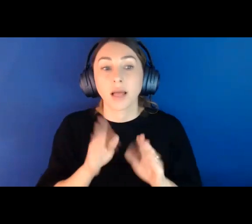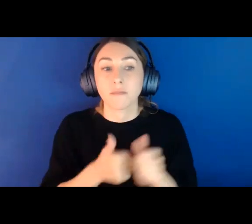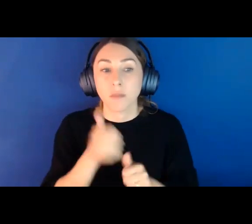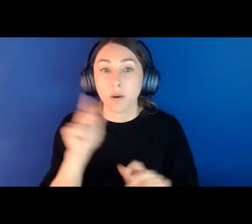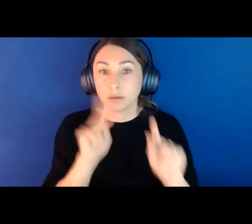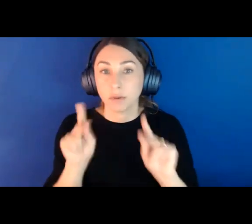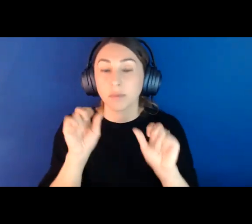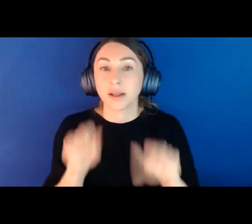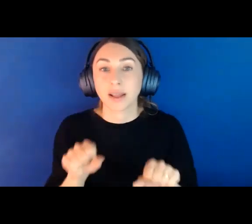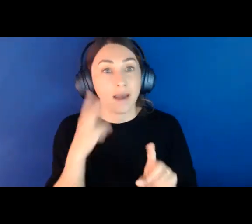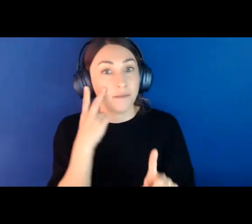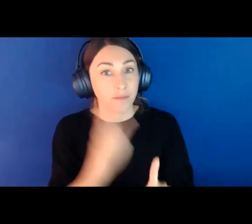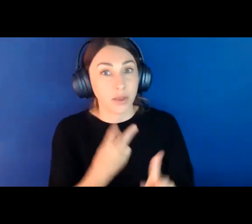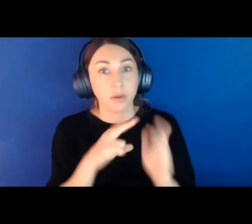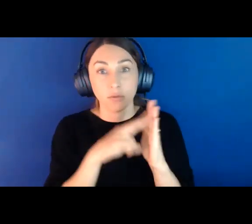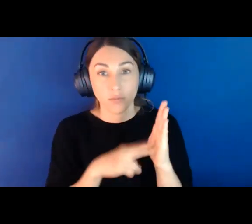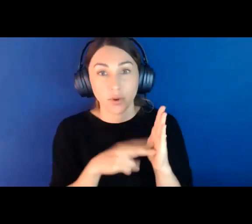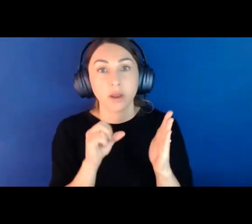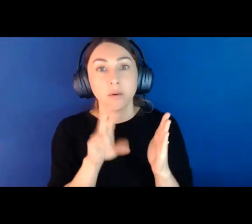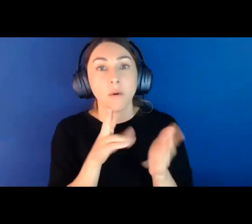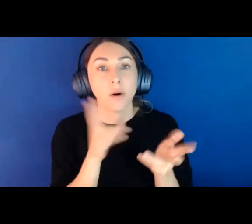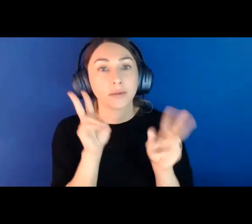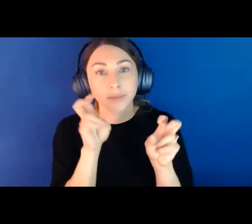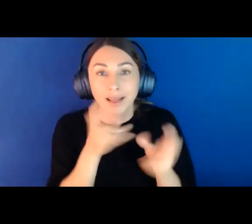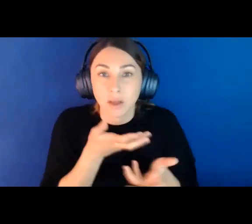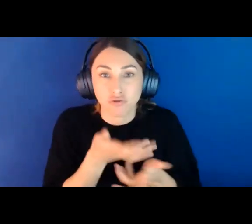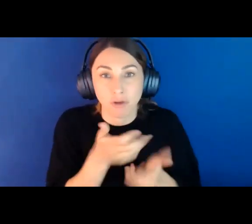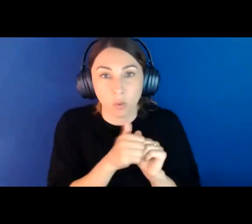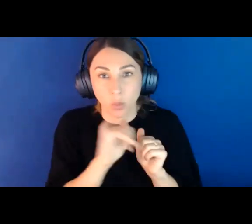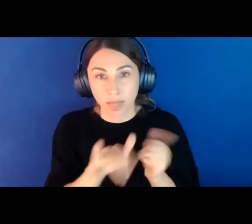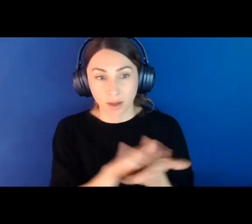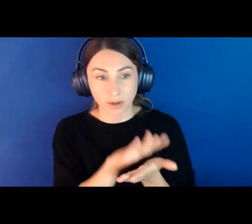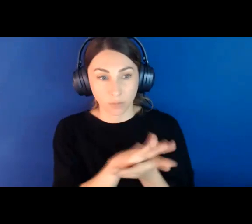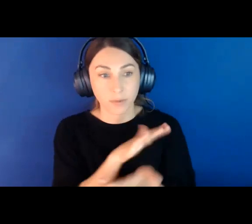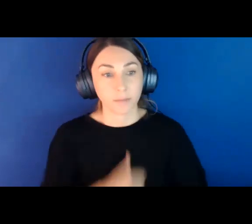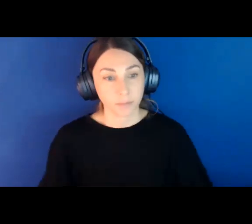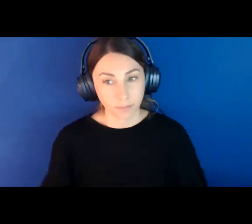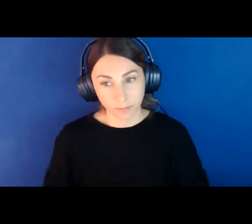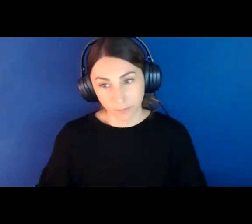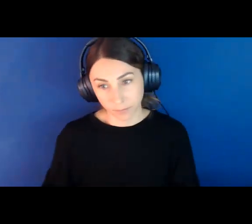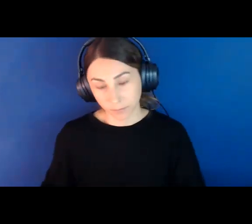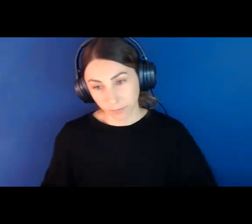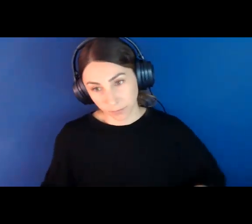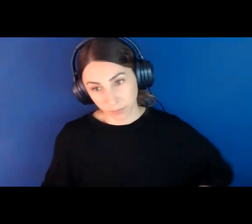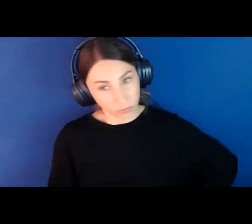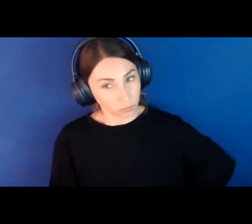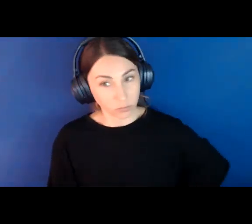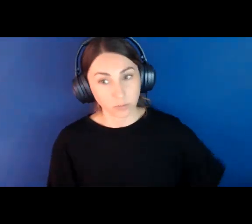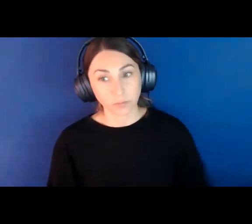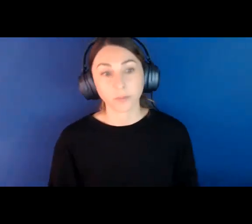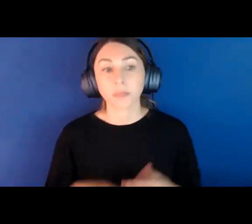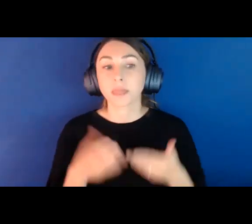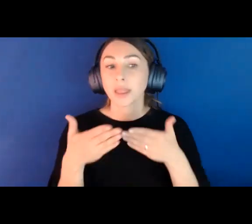read, or interact with your document. Now, it is easy to